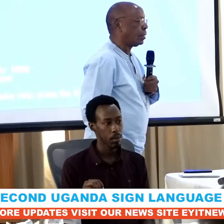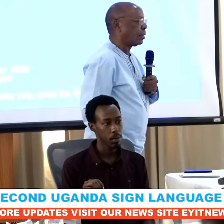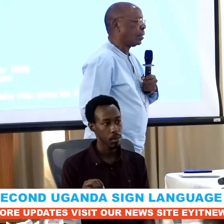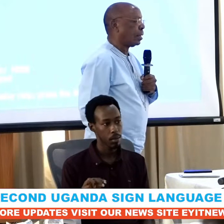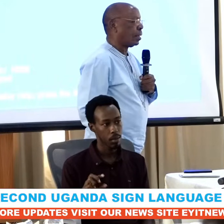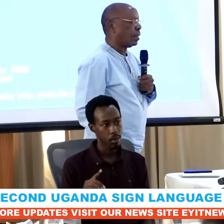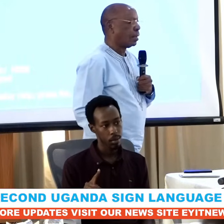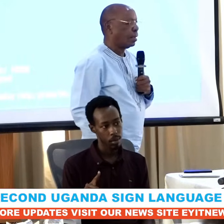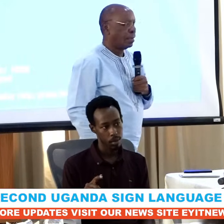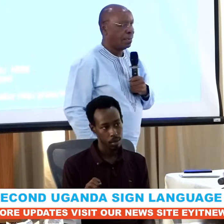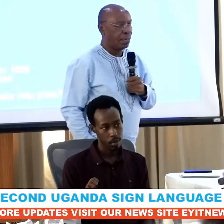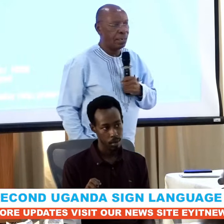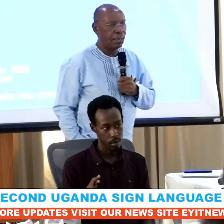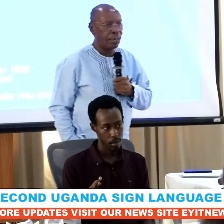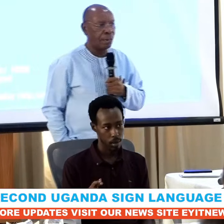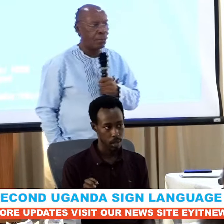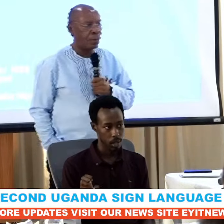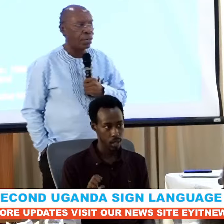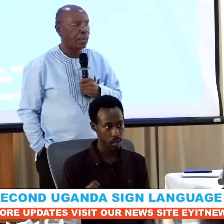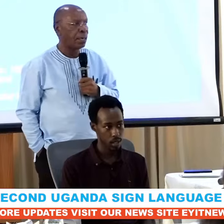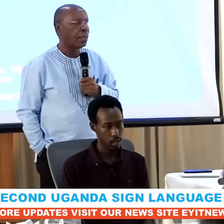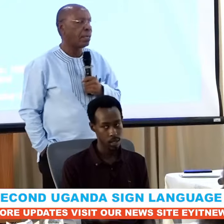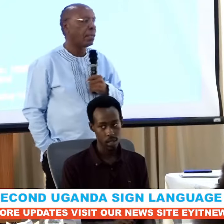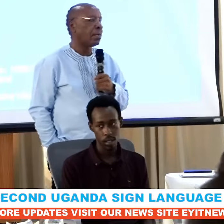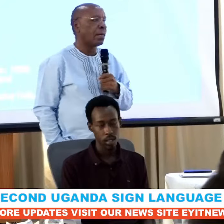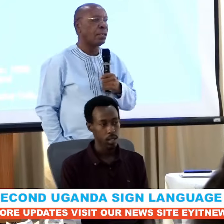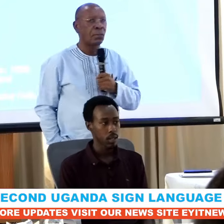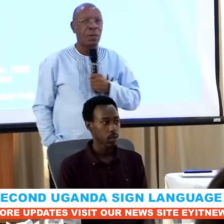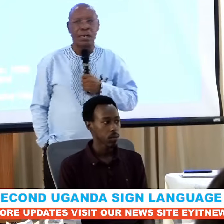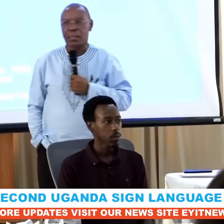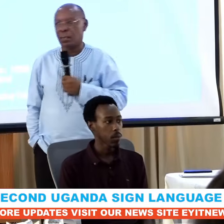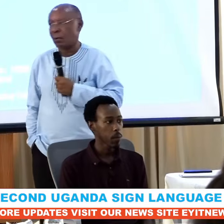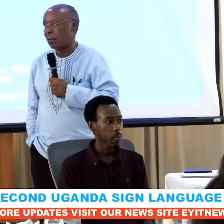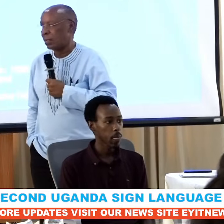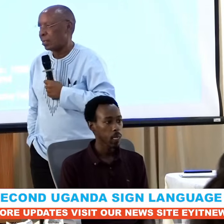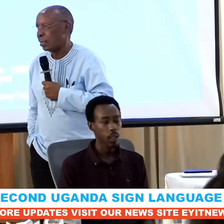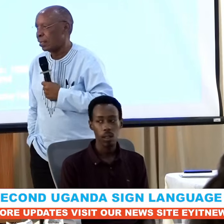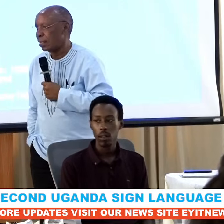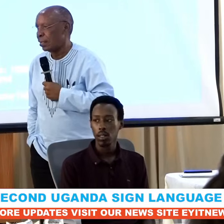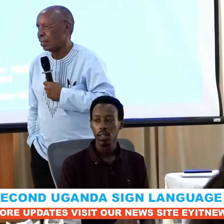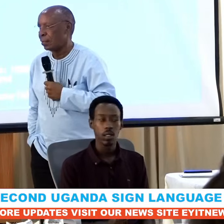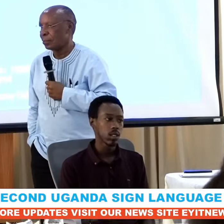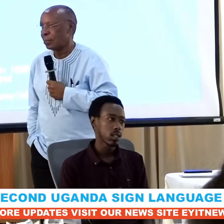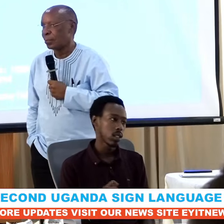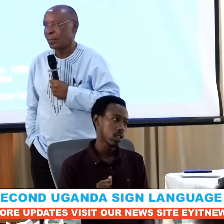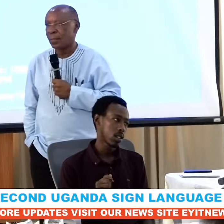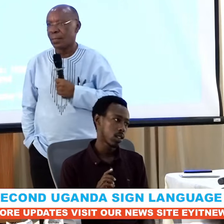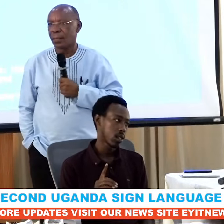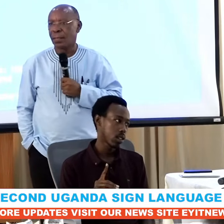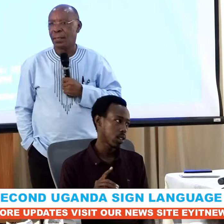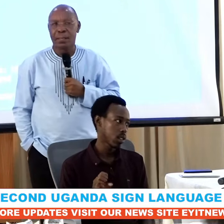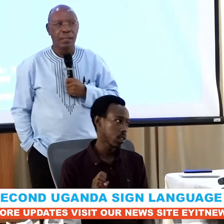Maureen, Stella, Nabon. I saw Alex around.